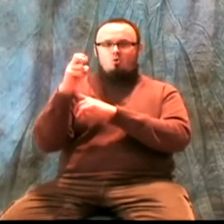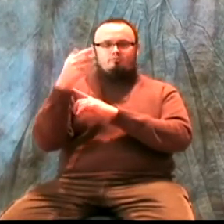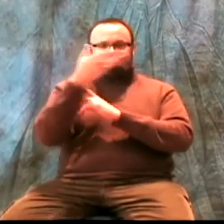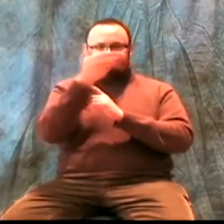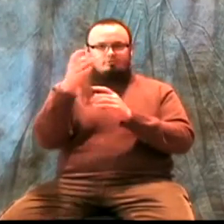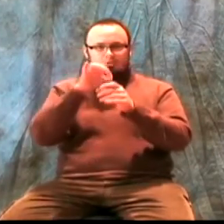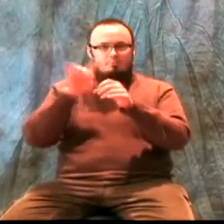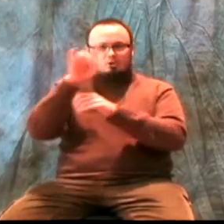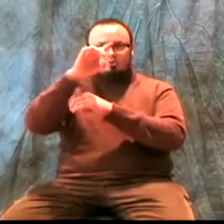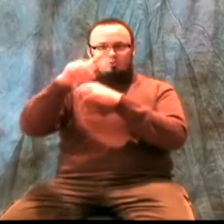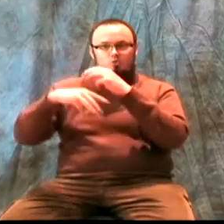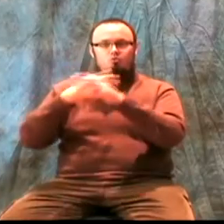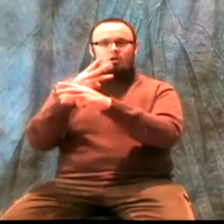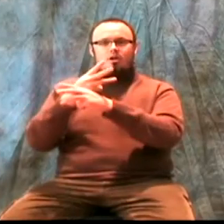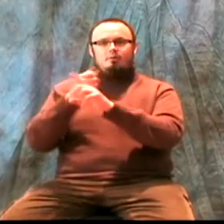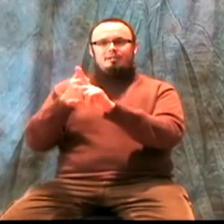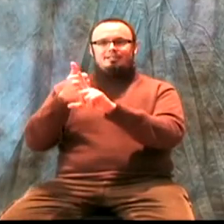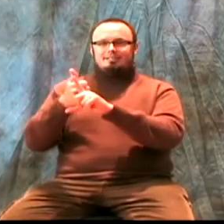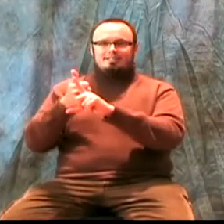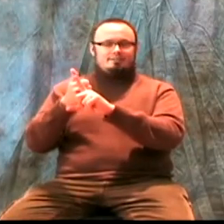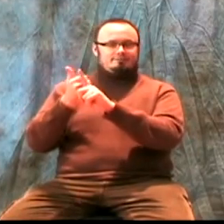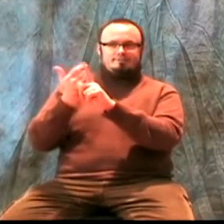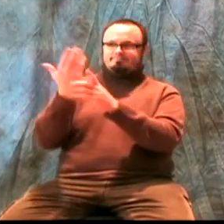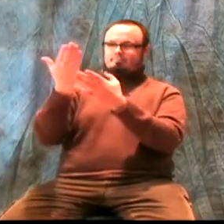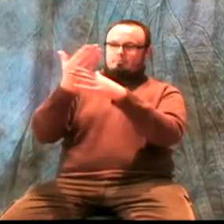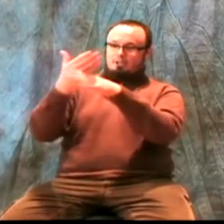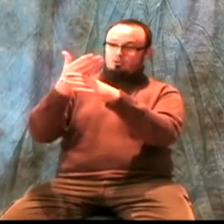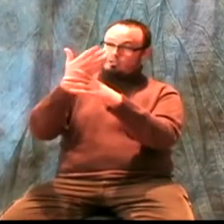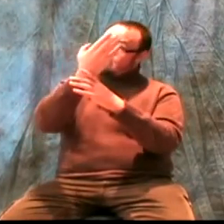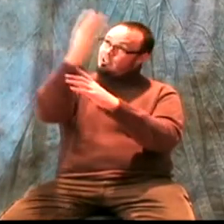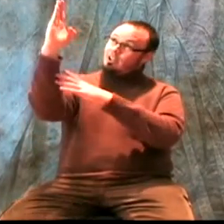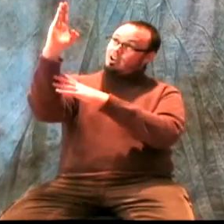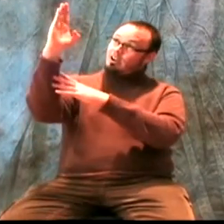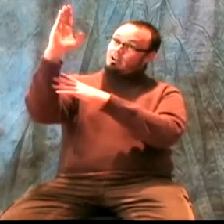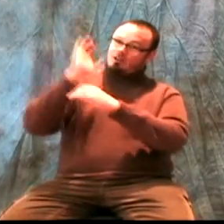that exists somehow between God's essence and our reality.